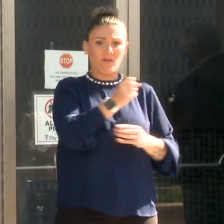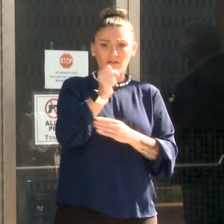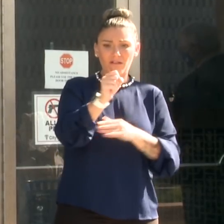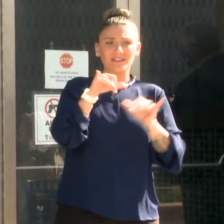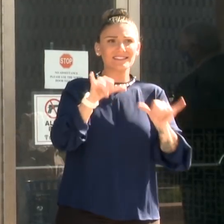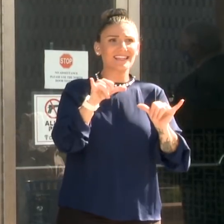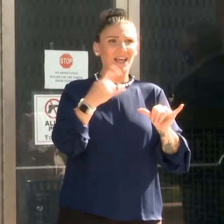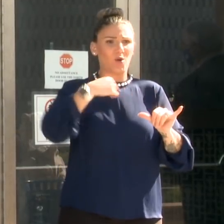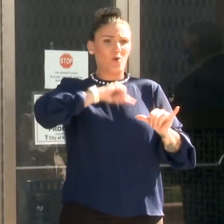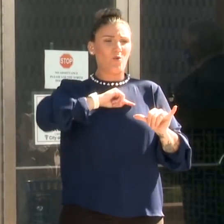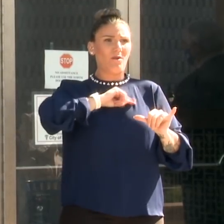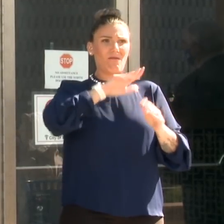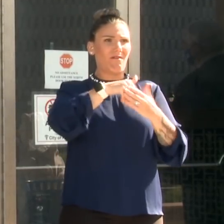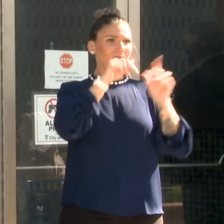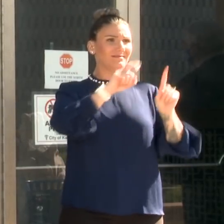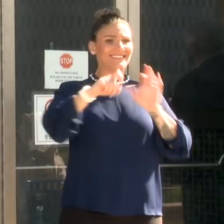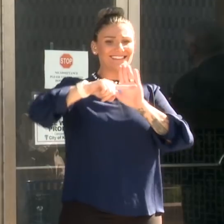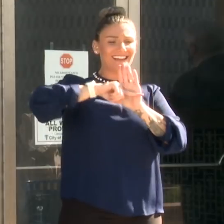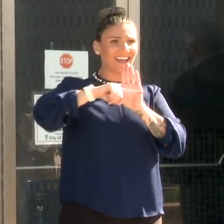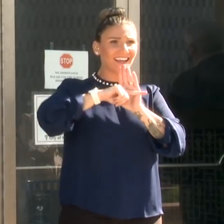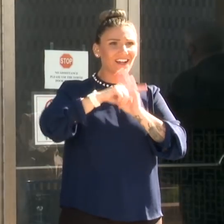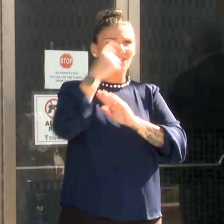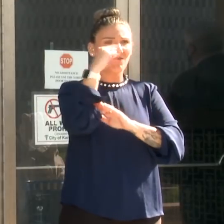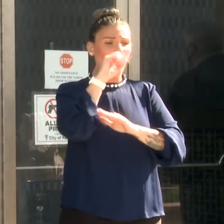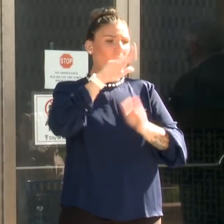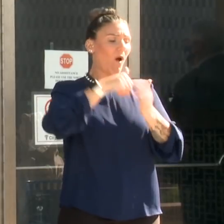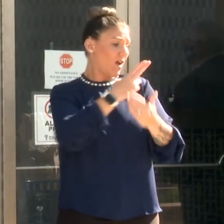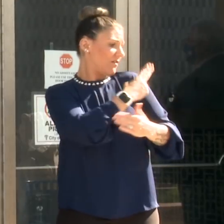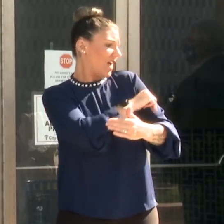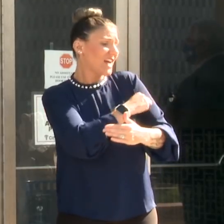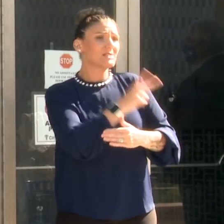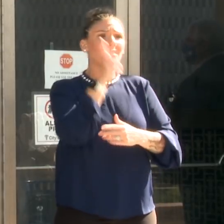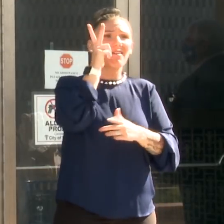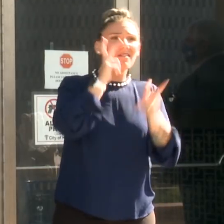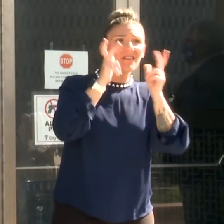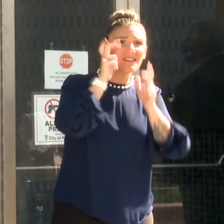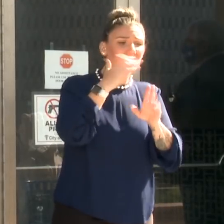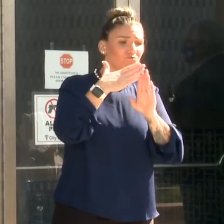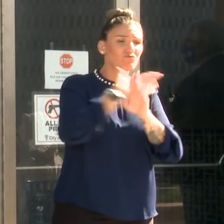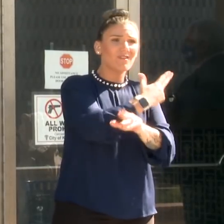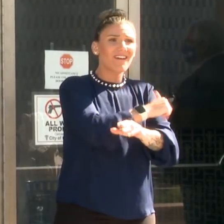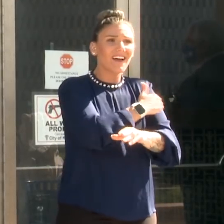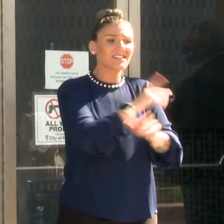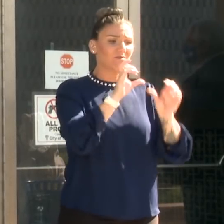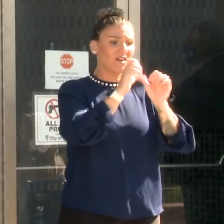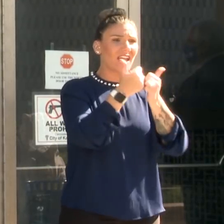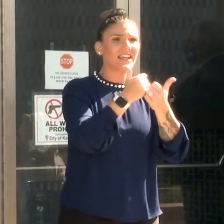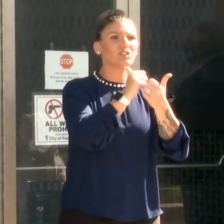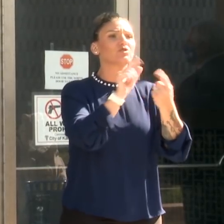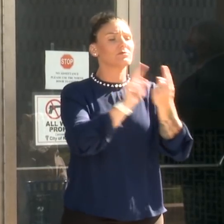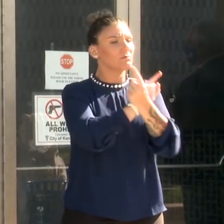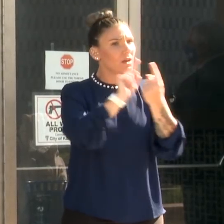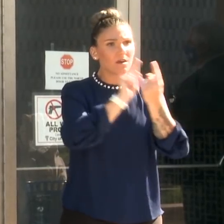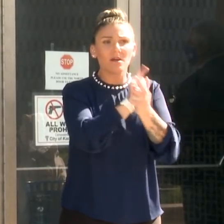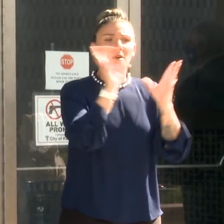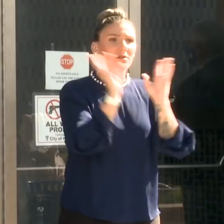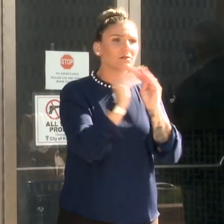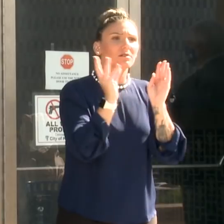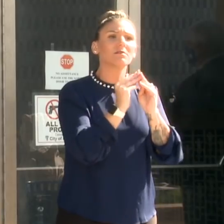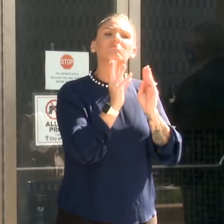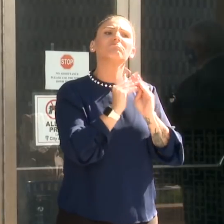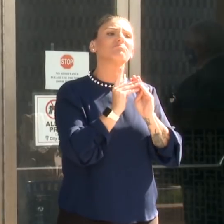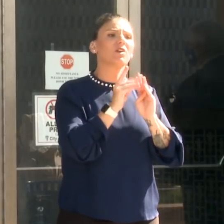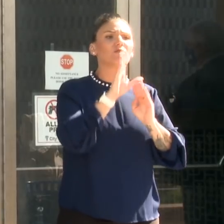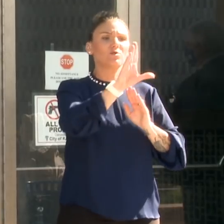negative. And so for all of the hospitals that are listening, the pre-hospital agencies, continue to meet just as you are, continue to go through your